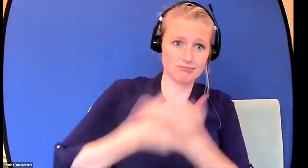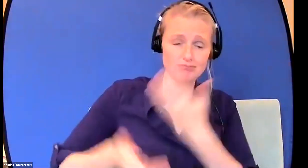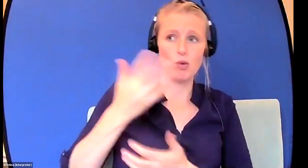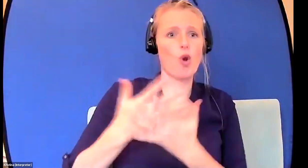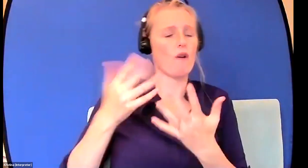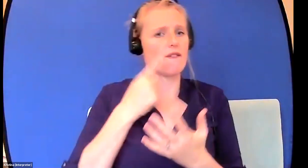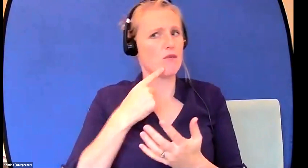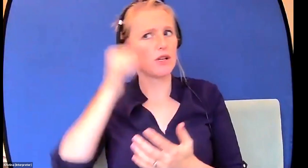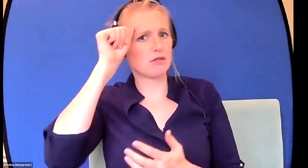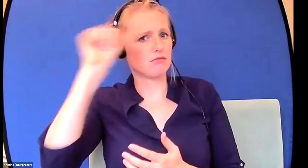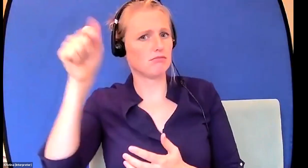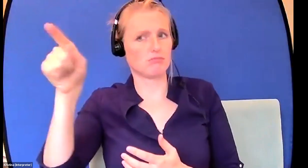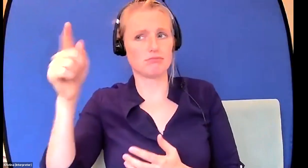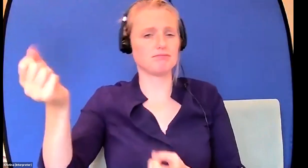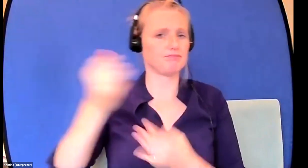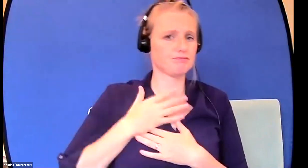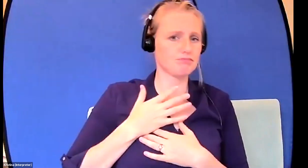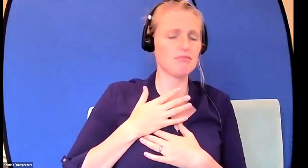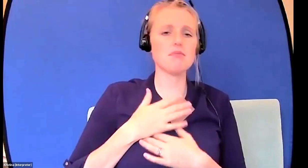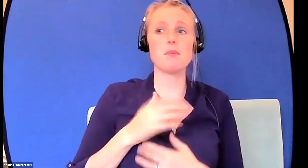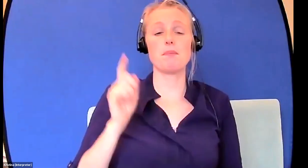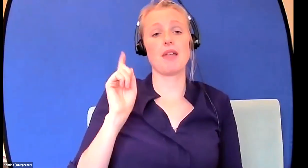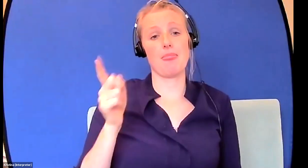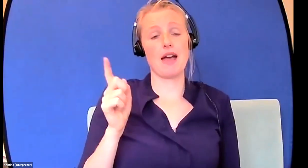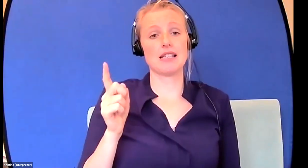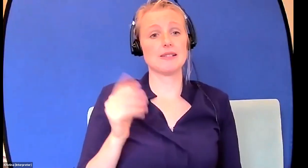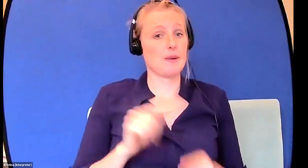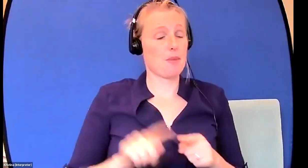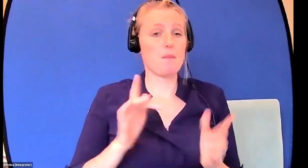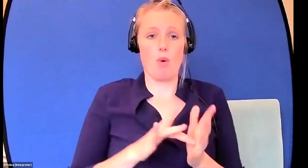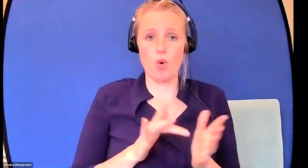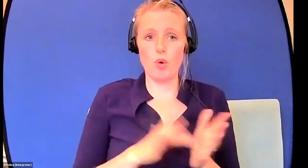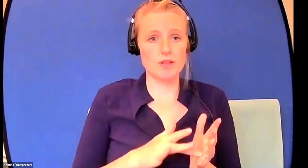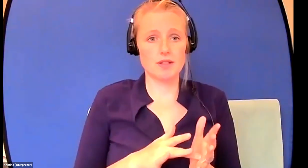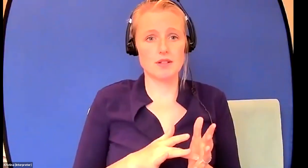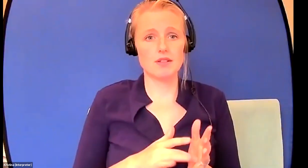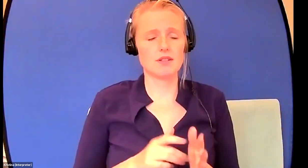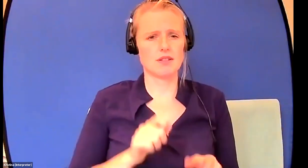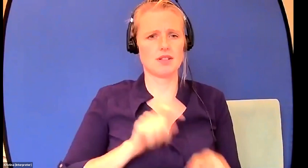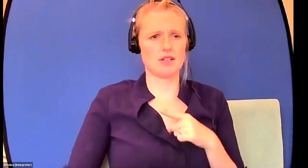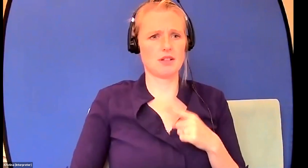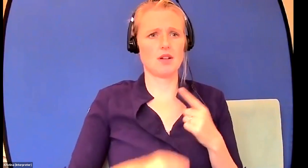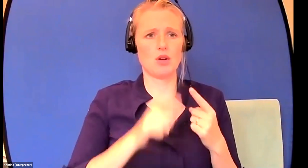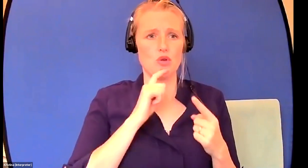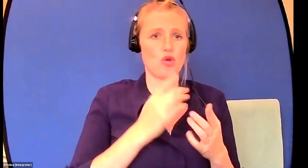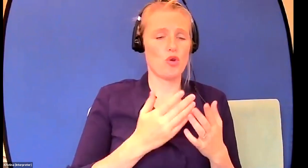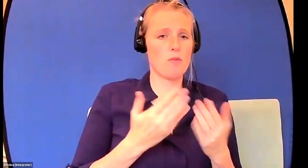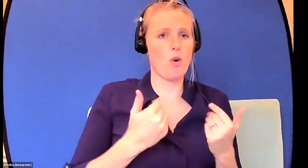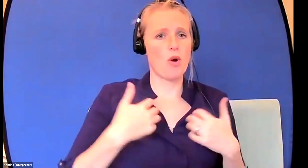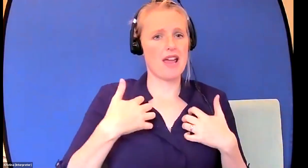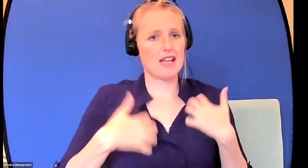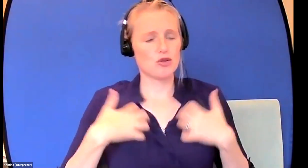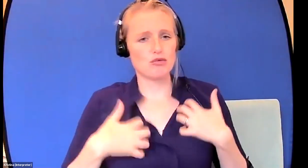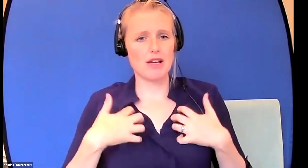insight, but that's obviously something that I think is important, especially for people who are interested more in the